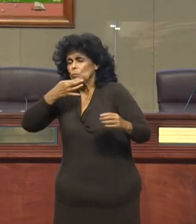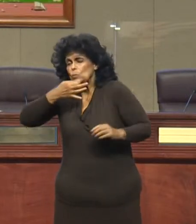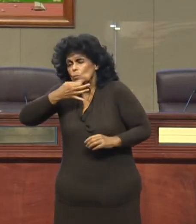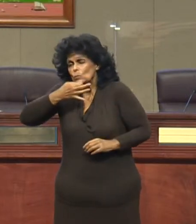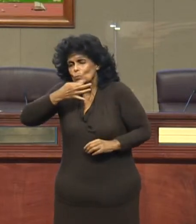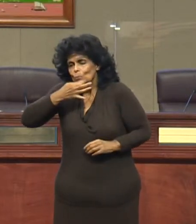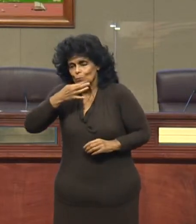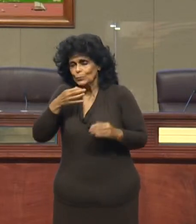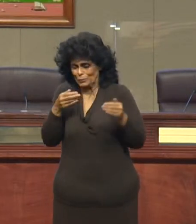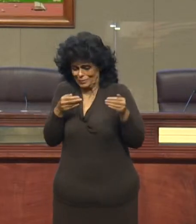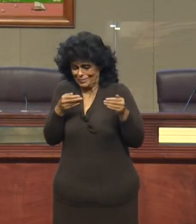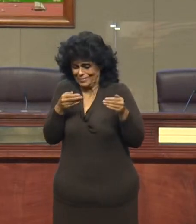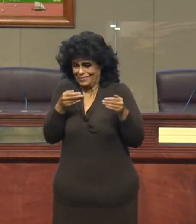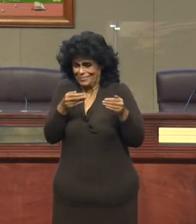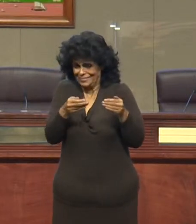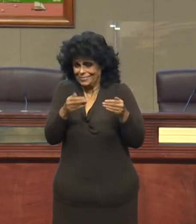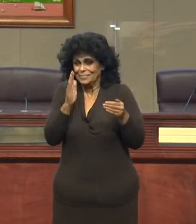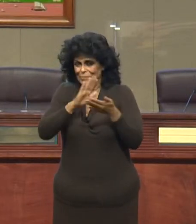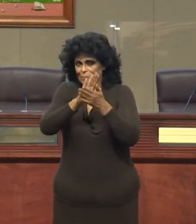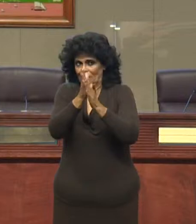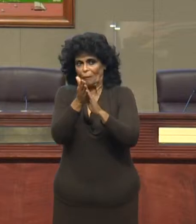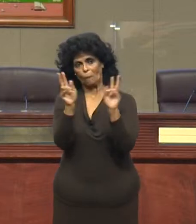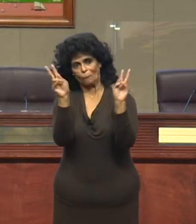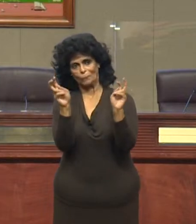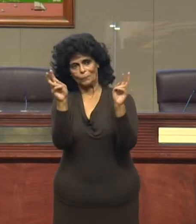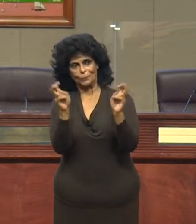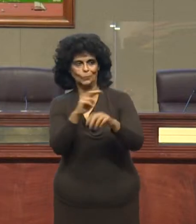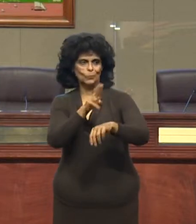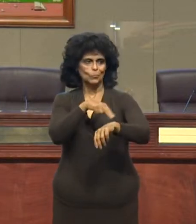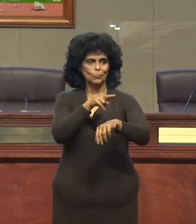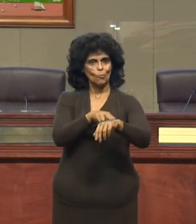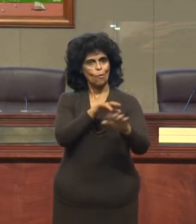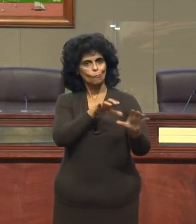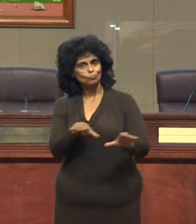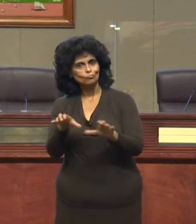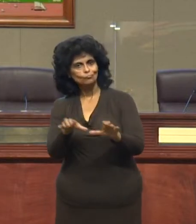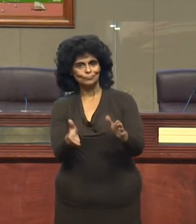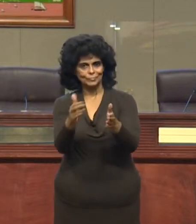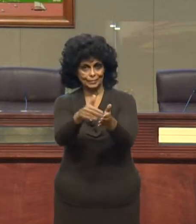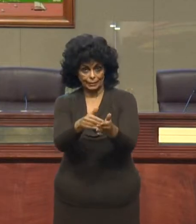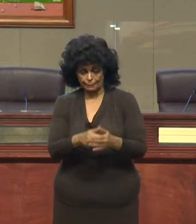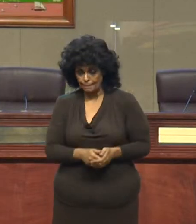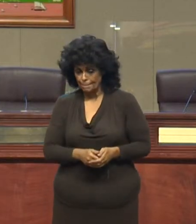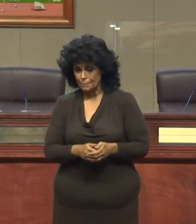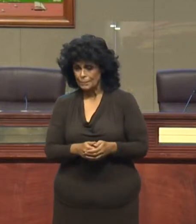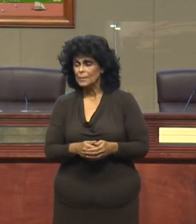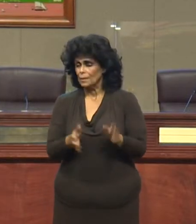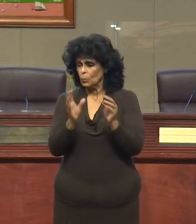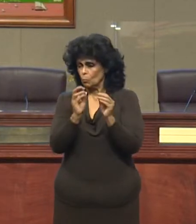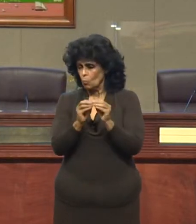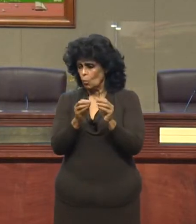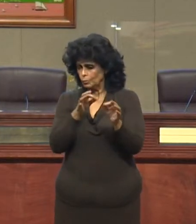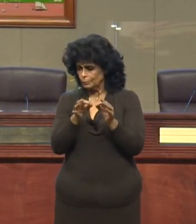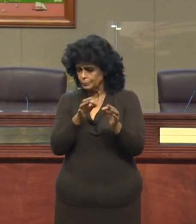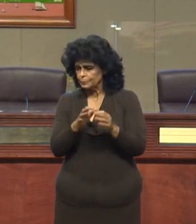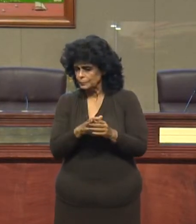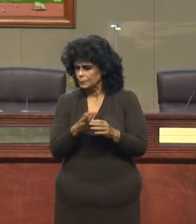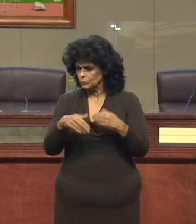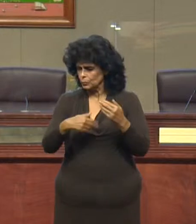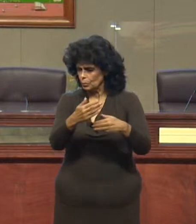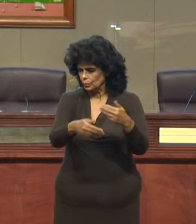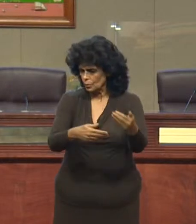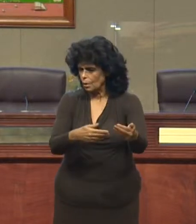sense of normalcy. I'm going to share some additional details with you going forward. I will